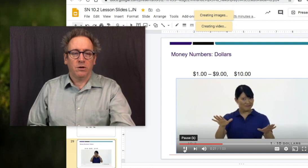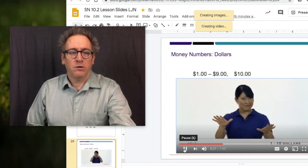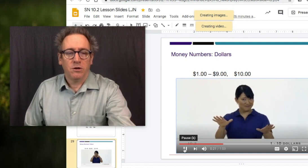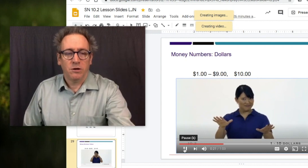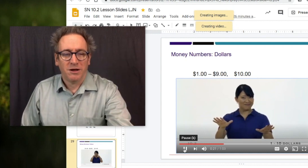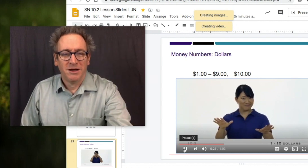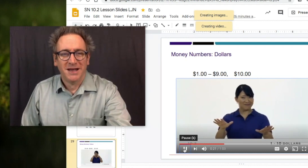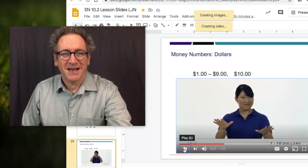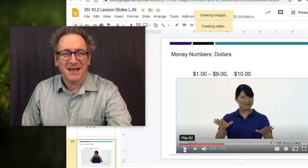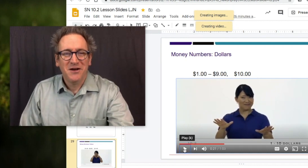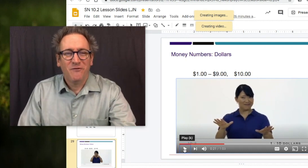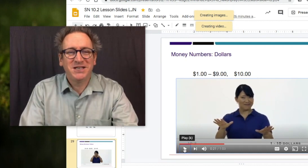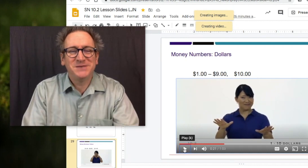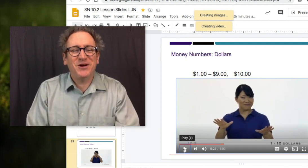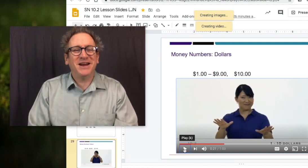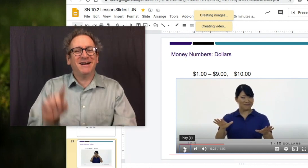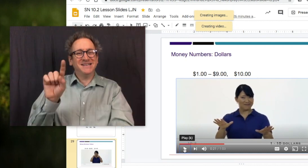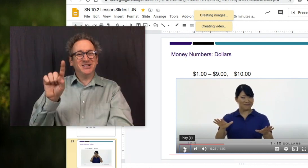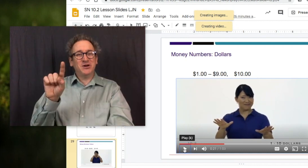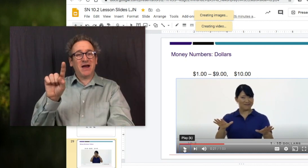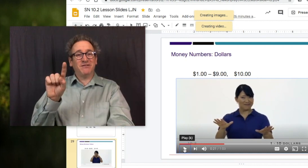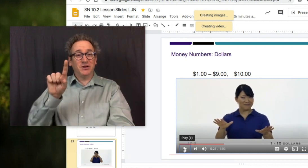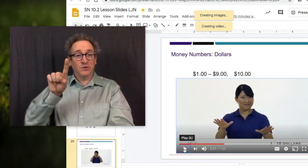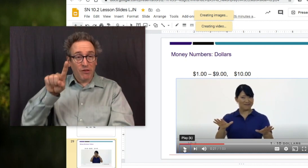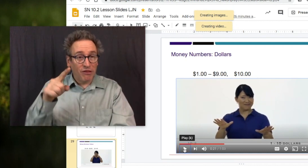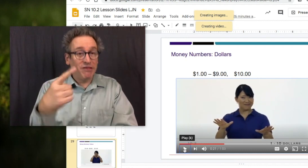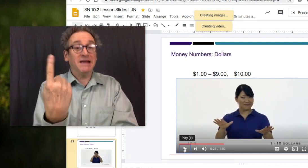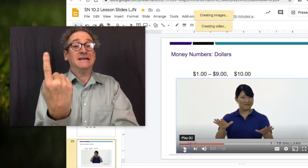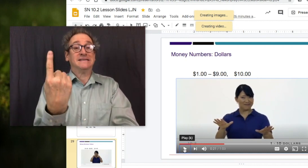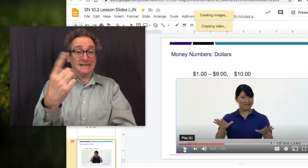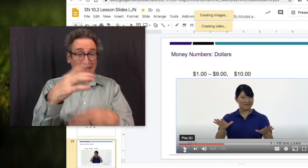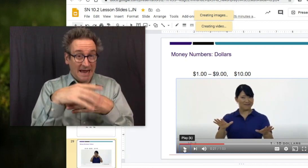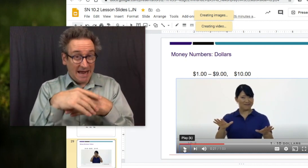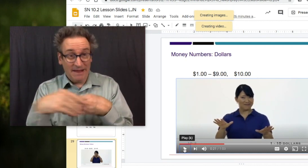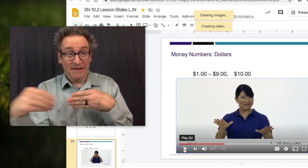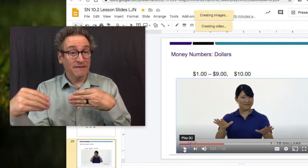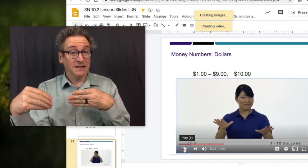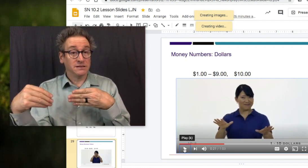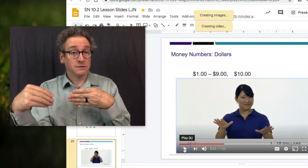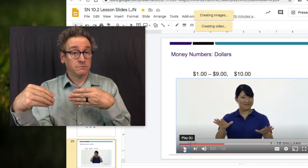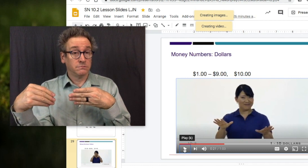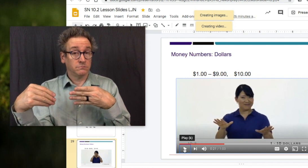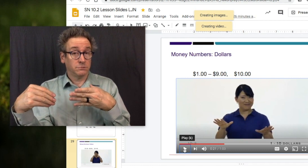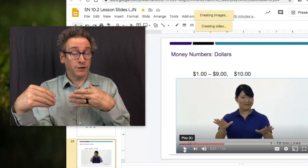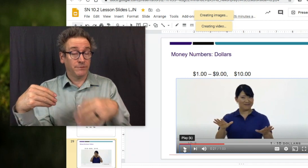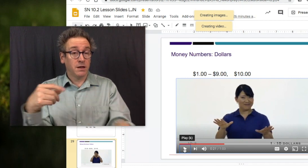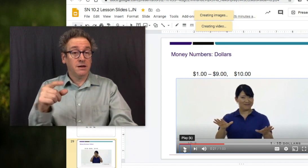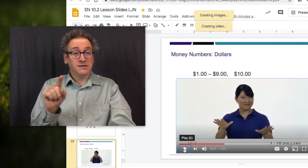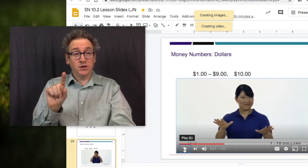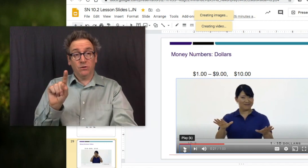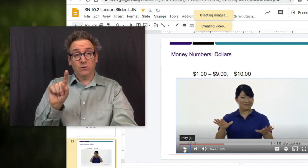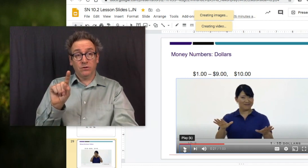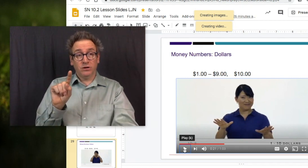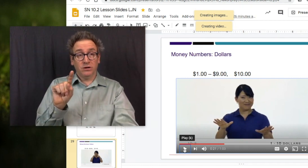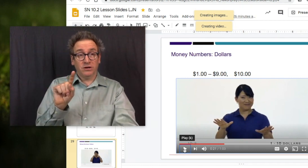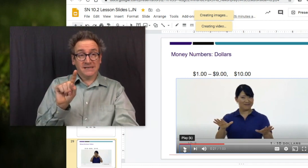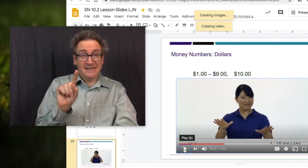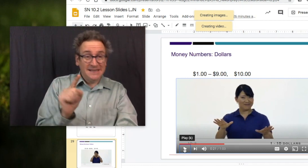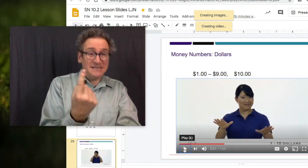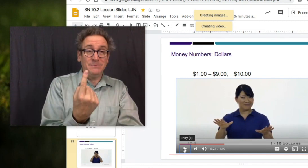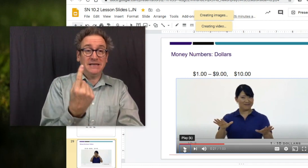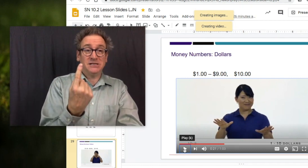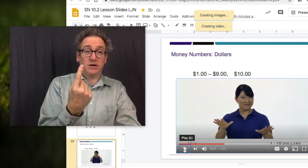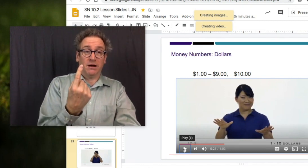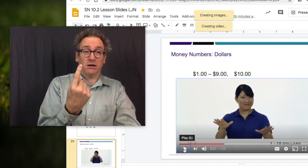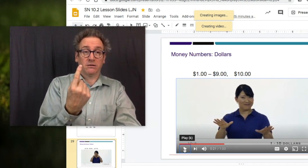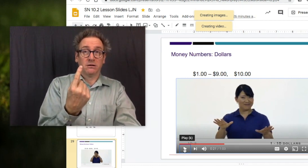So what she's pointing out is you don't have to do this and then this. So, because